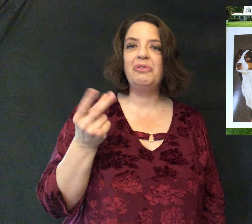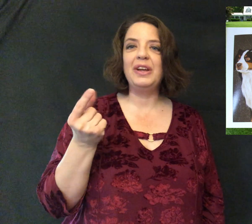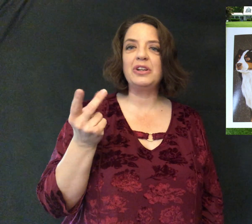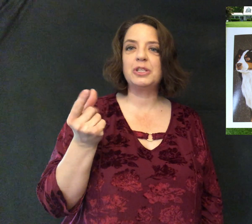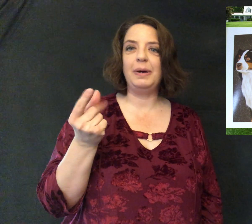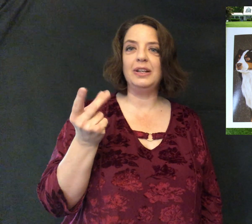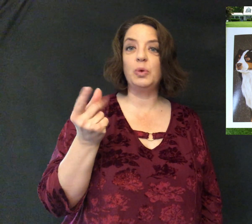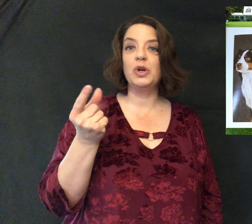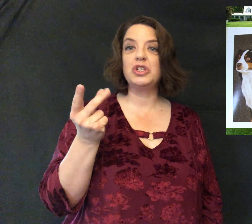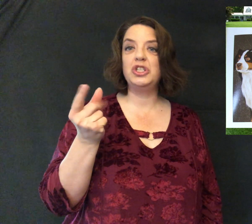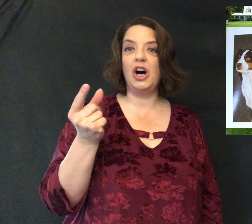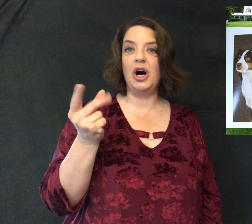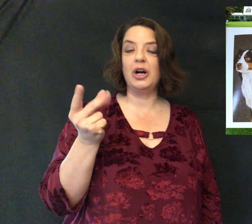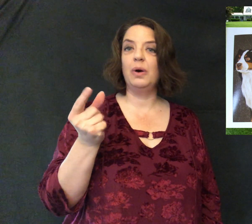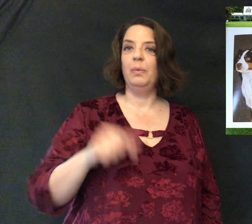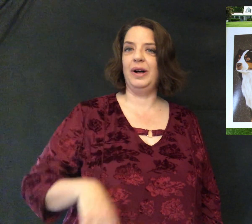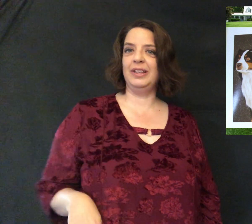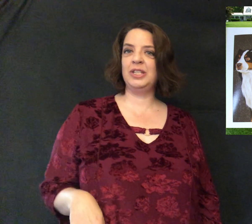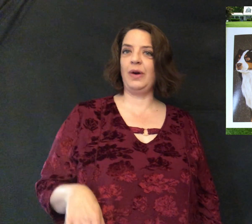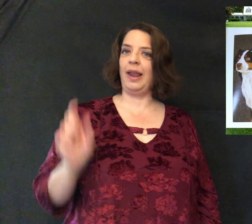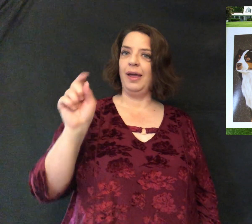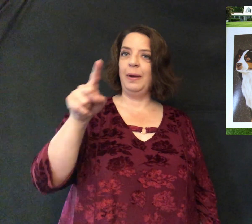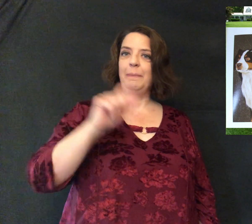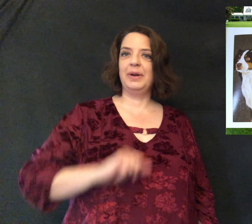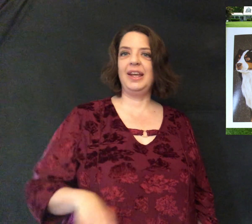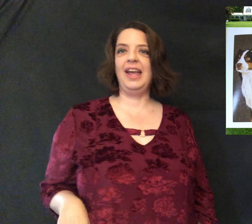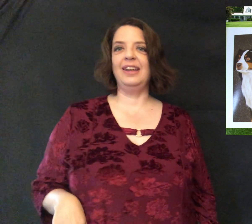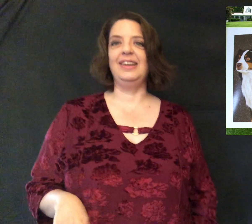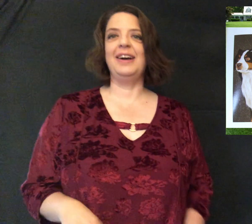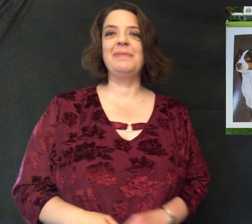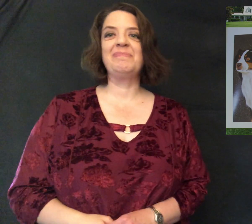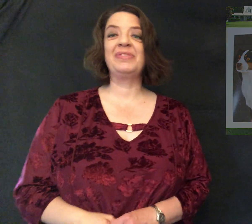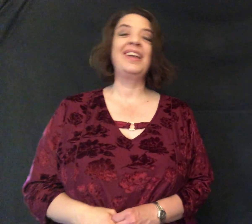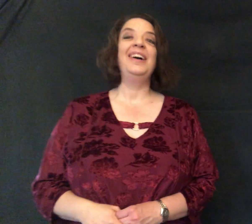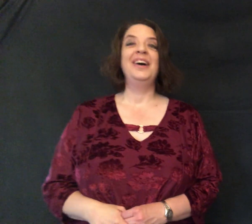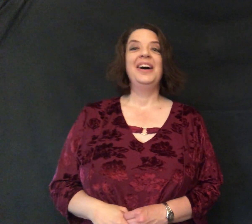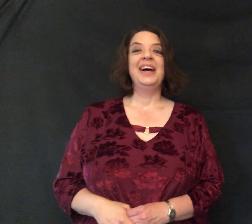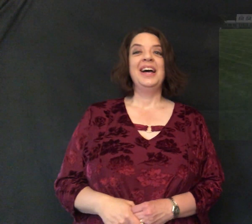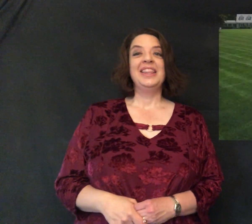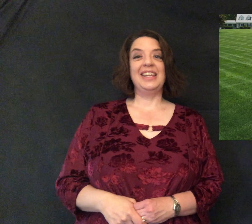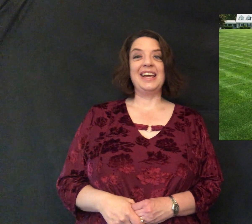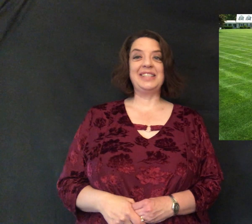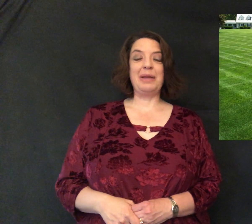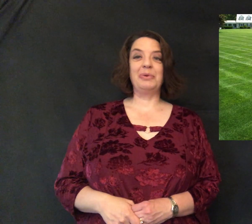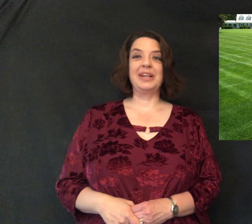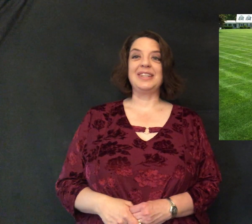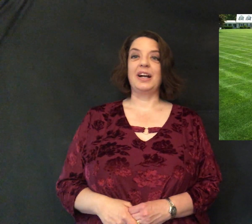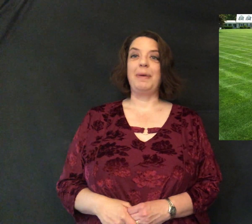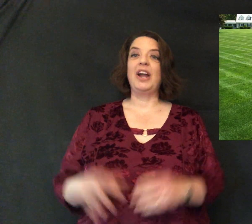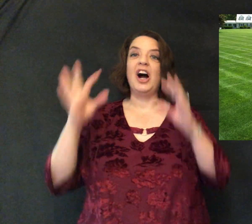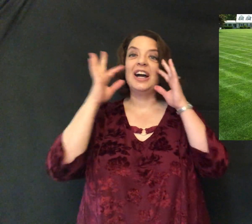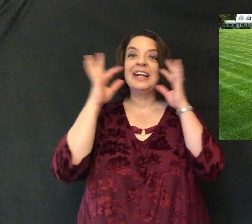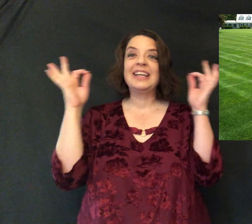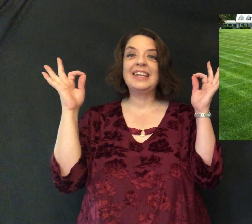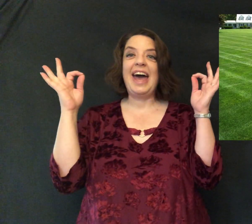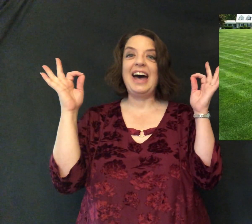finger spelling the word dog while you do it. Pretty handy, huh? The next animal we're going to talk about are